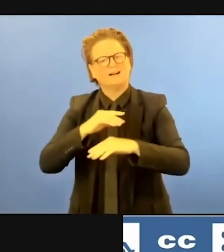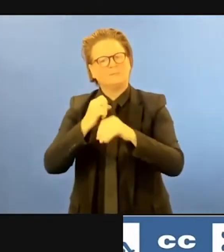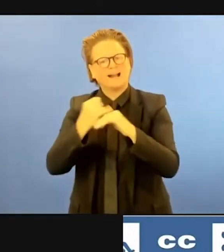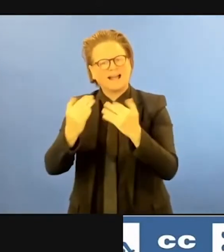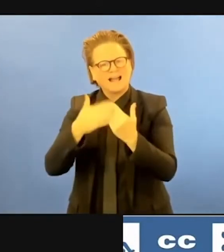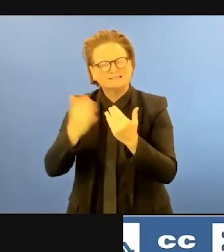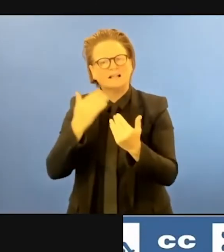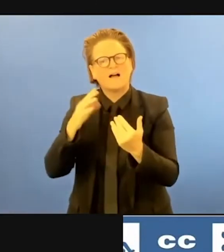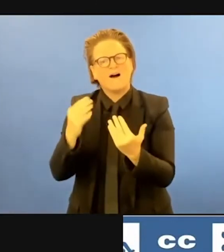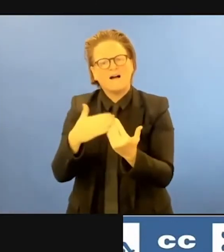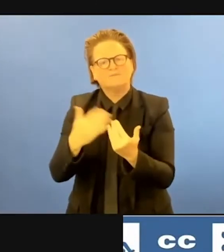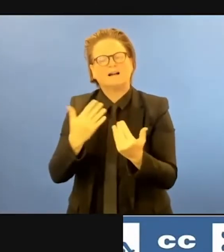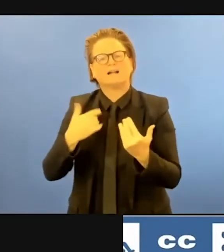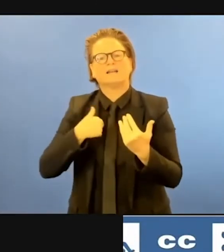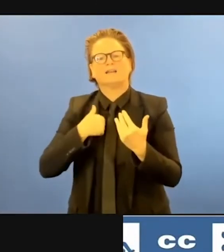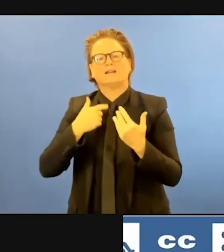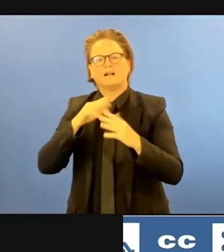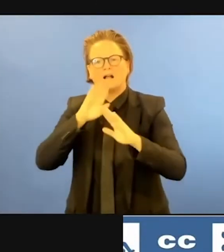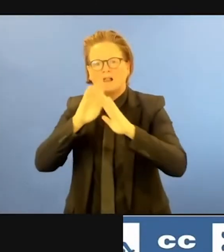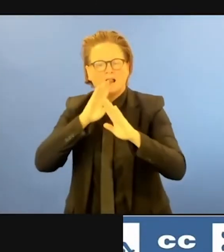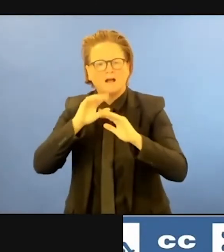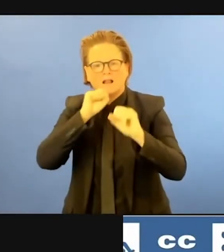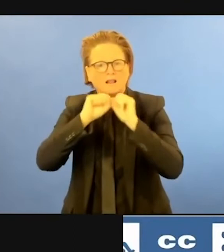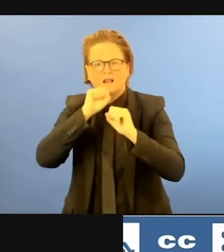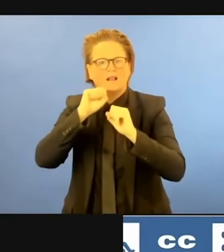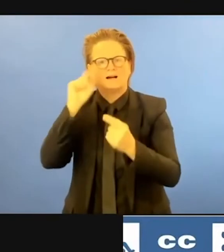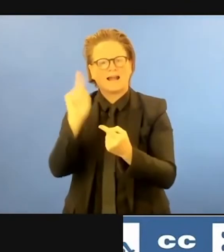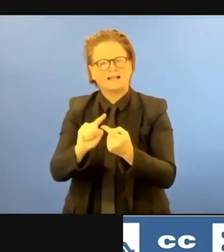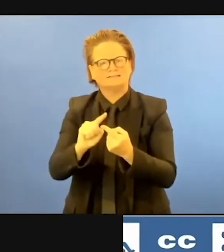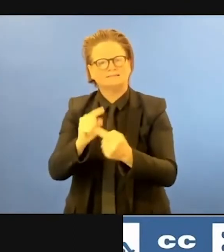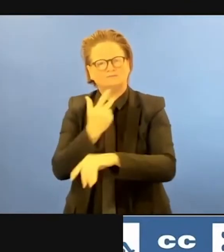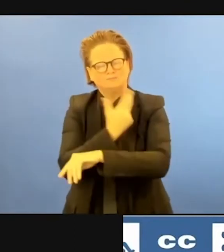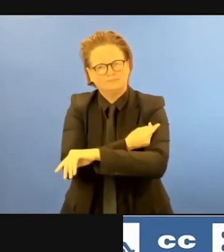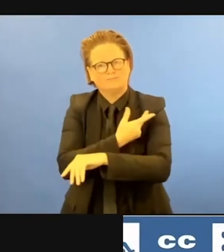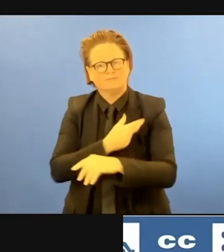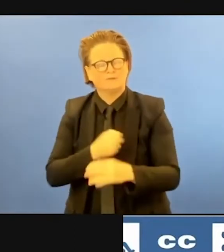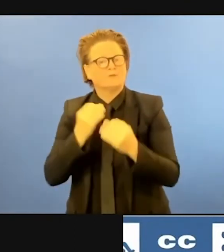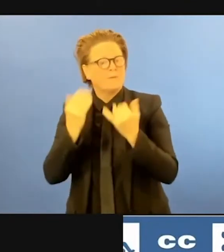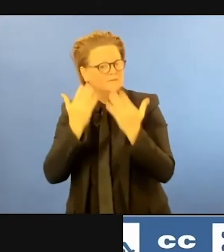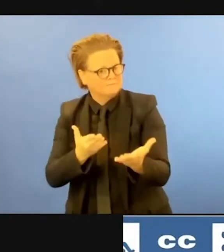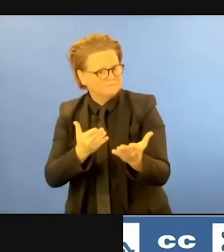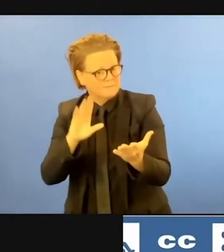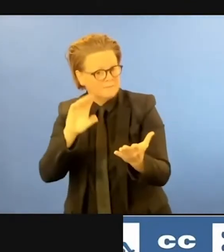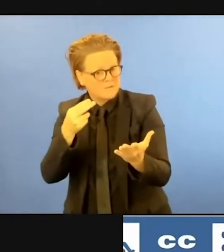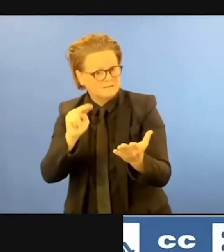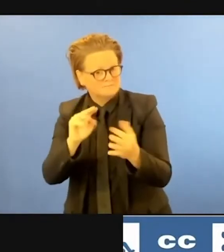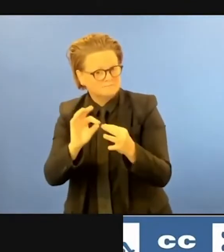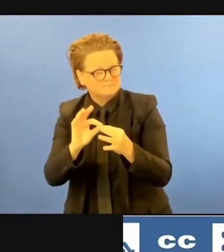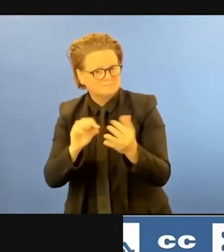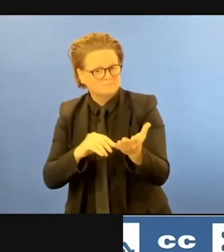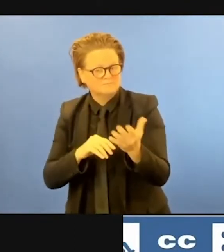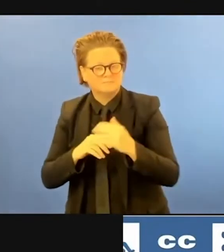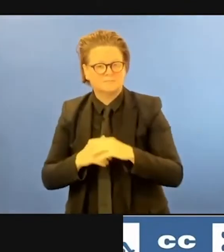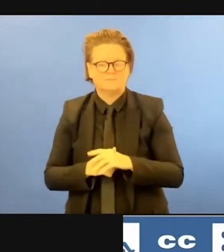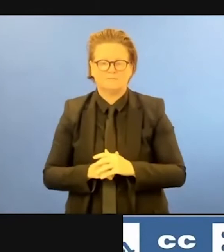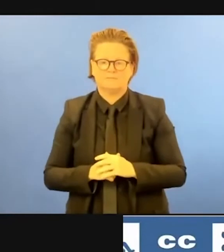discuss any issues that she foresees. Sure. So at our city-run